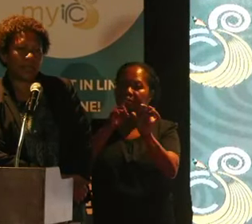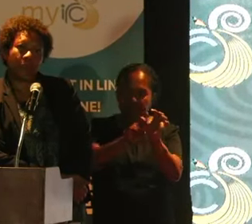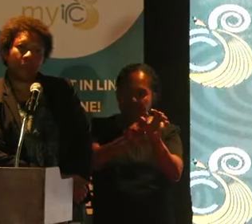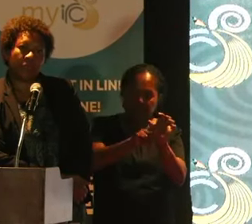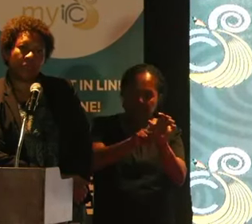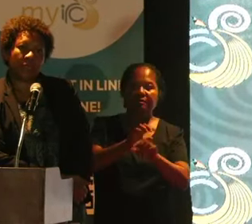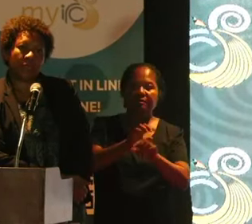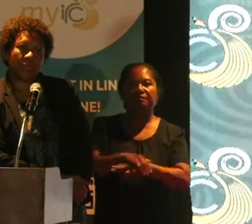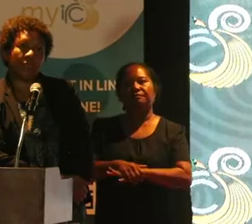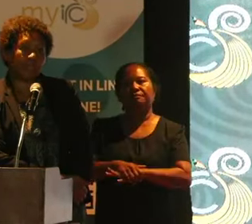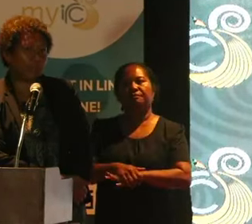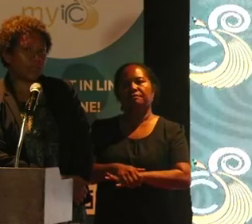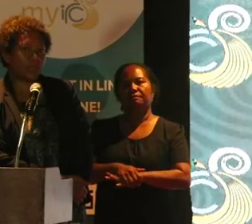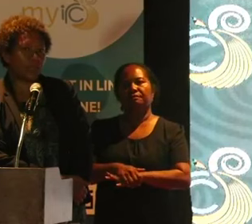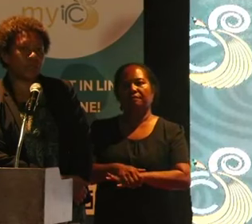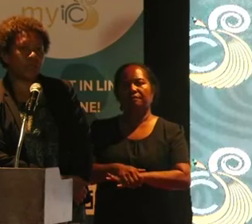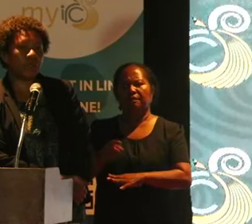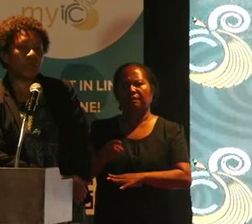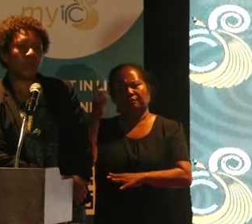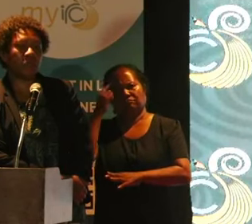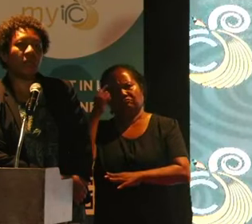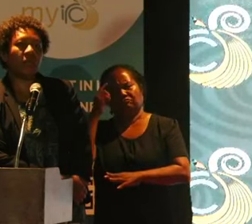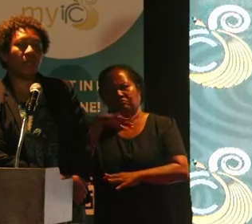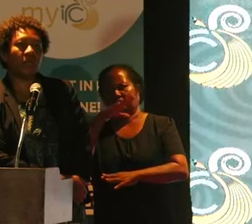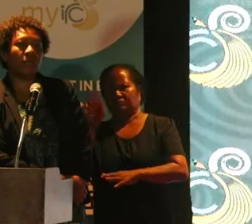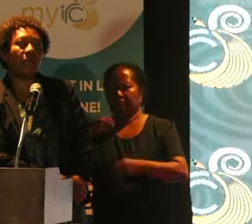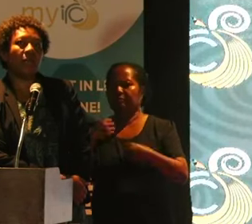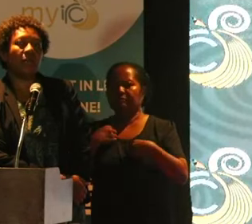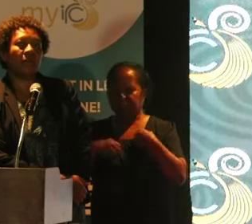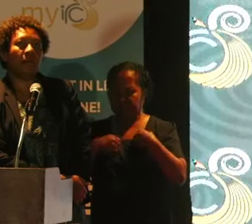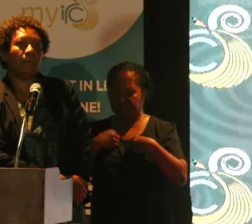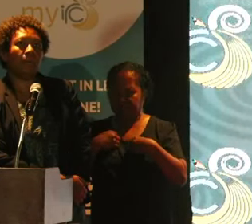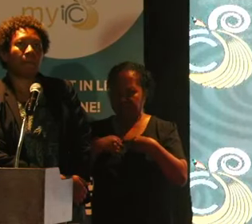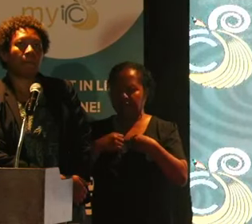That policy considered all the issues that you are talking about.